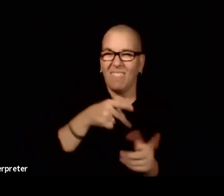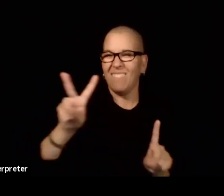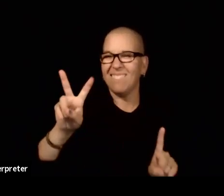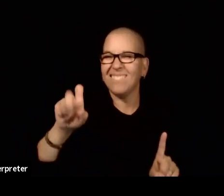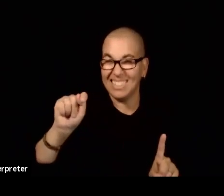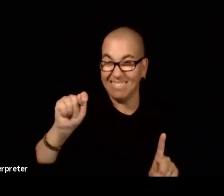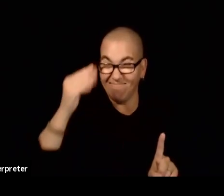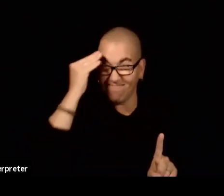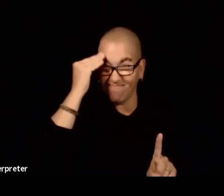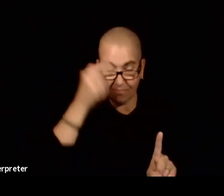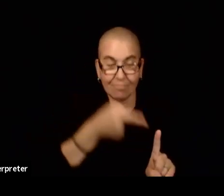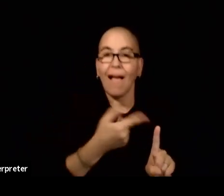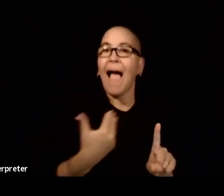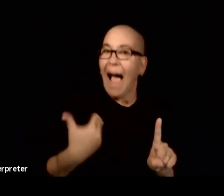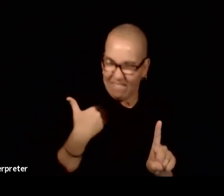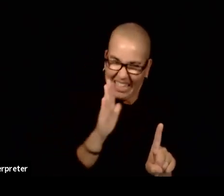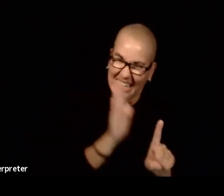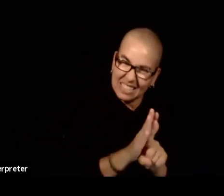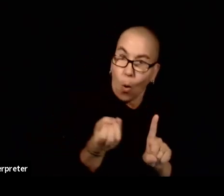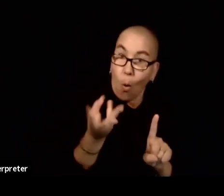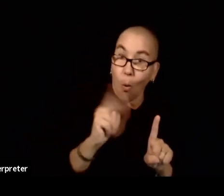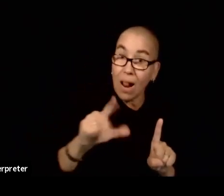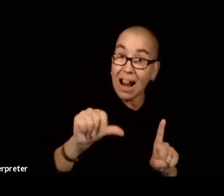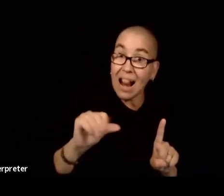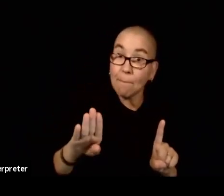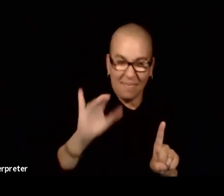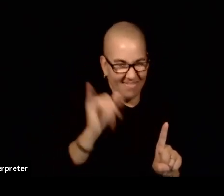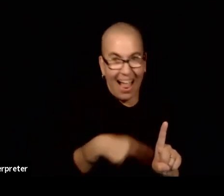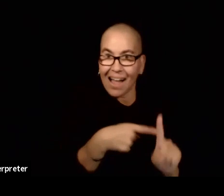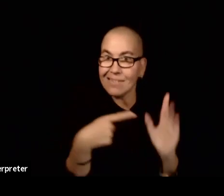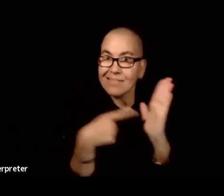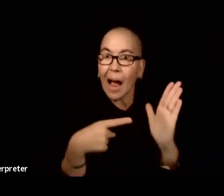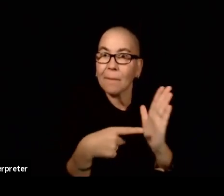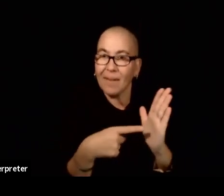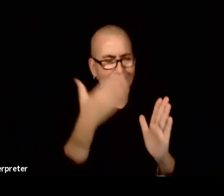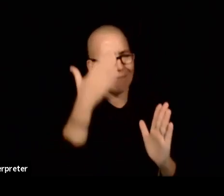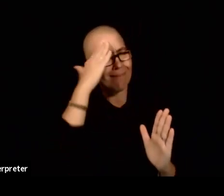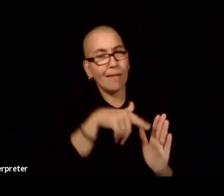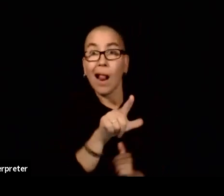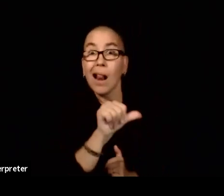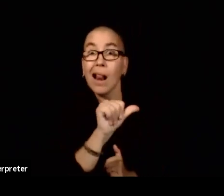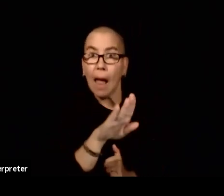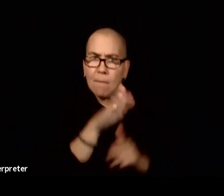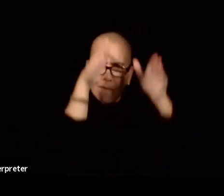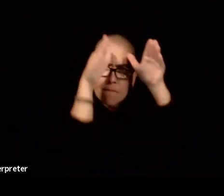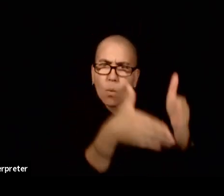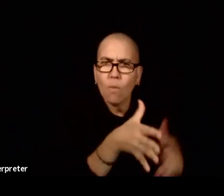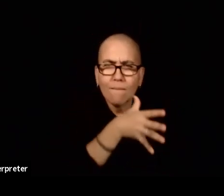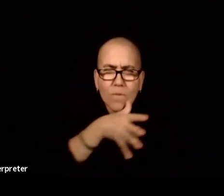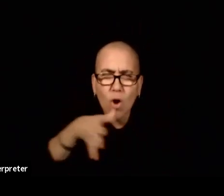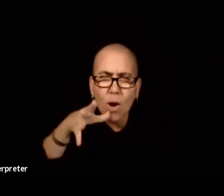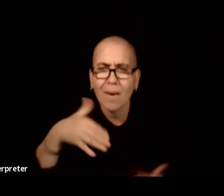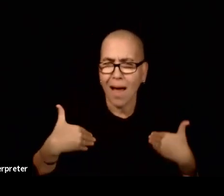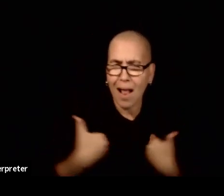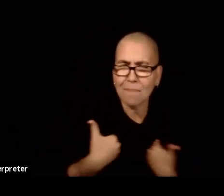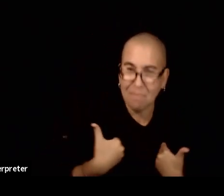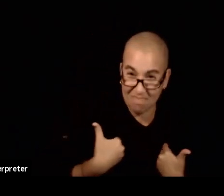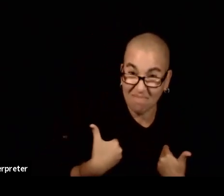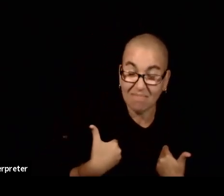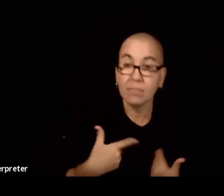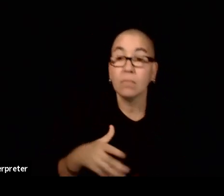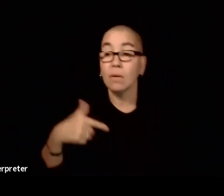does for mostly farm animals, but the kind of testing that we're doing for humans. And so they